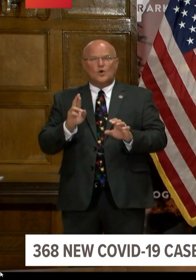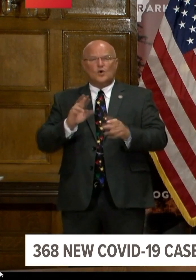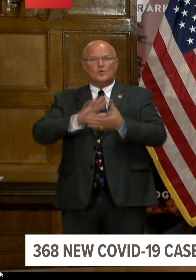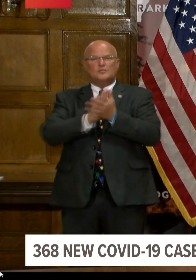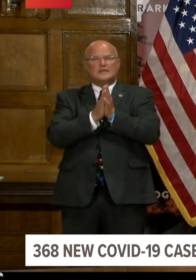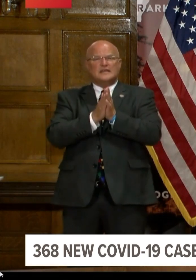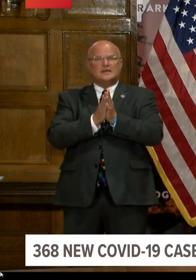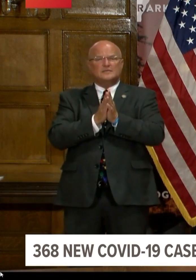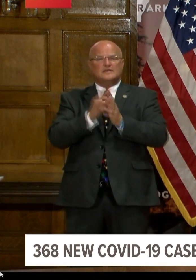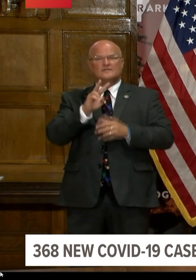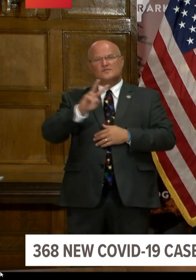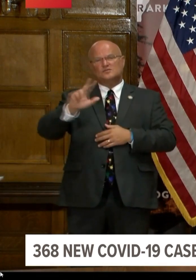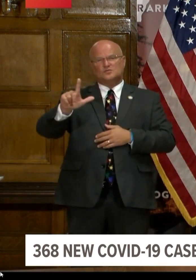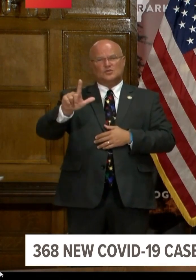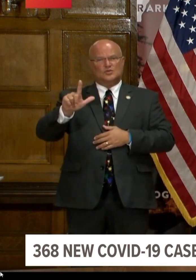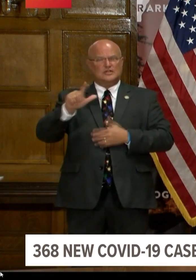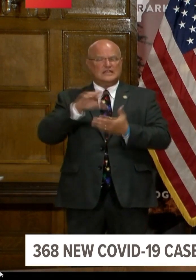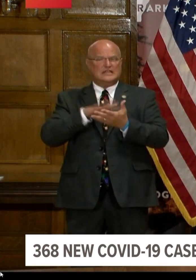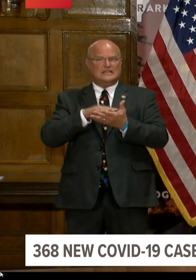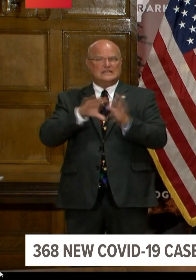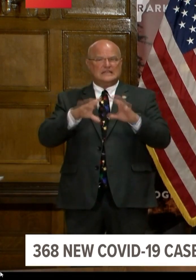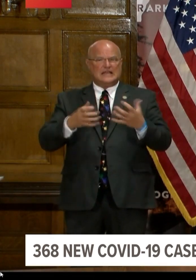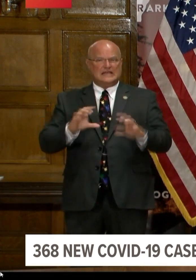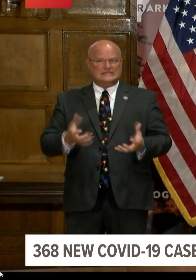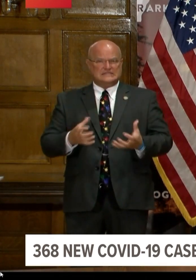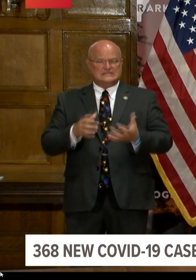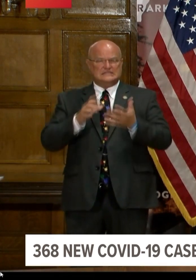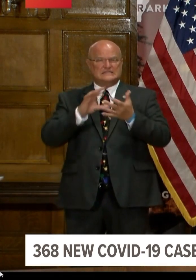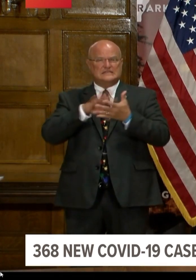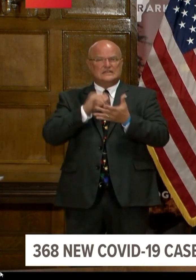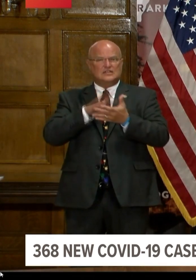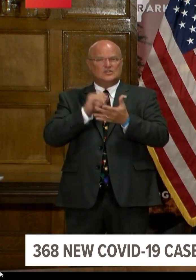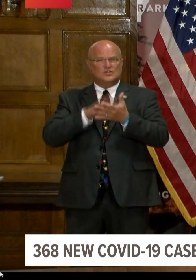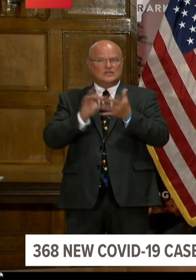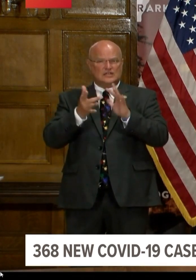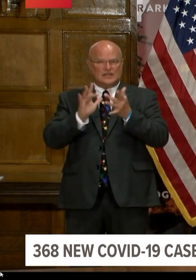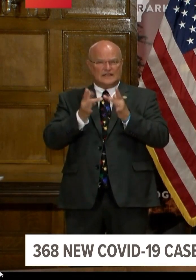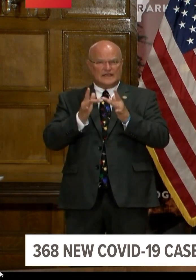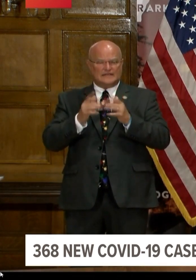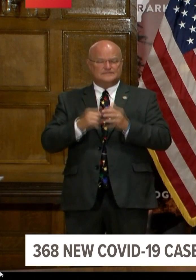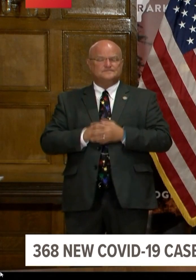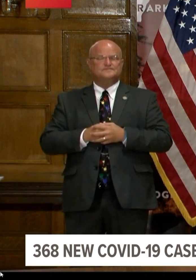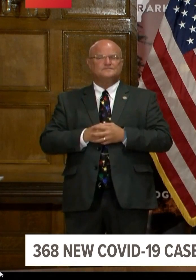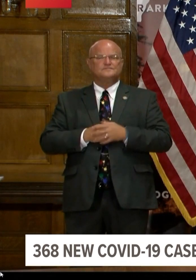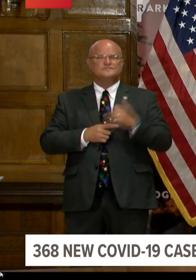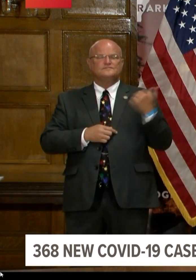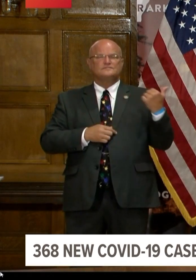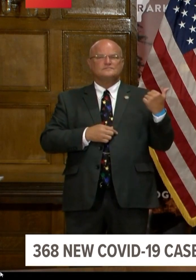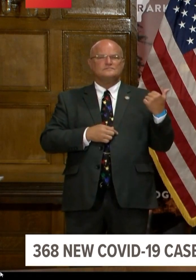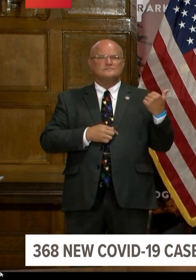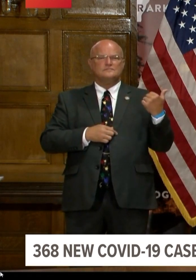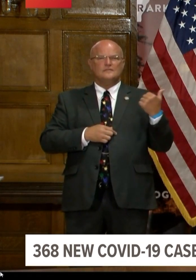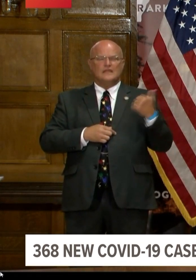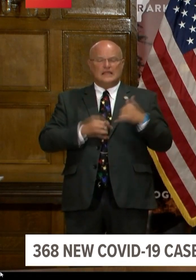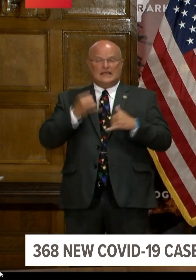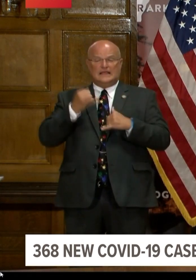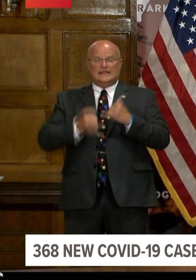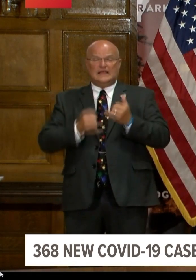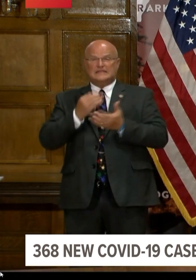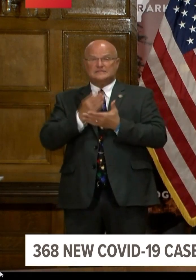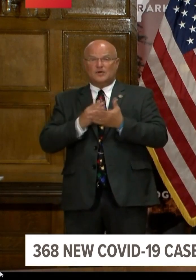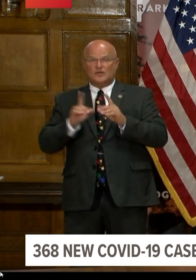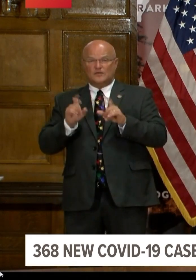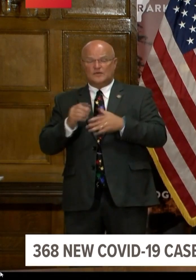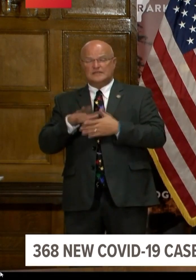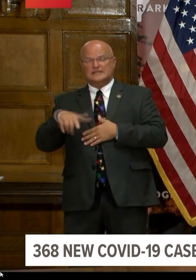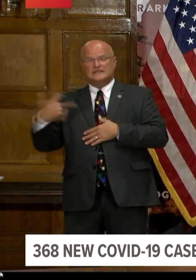to online classes at the colleges and universities? Let me ask the last part of the question. I'll turn it over